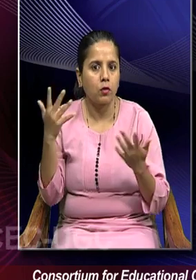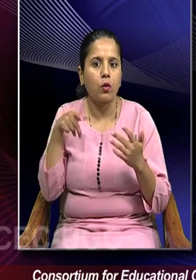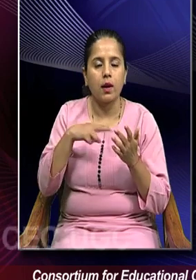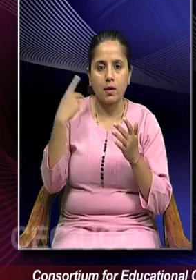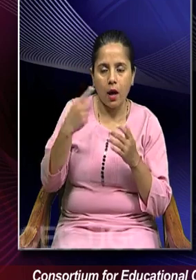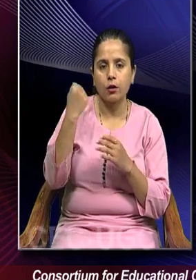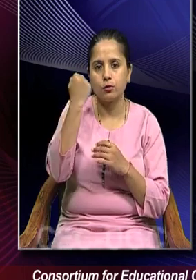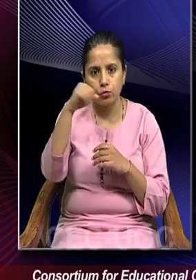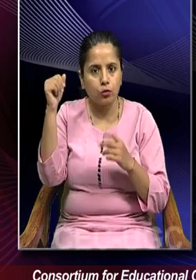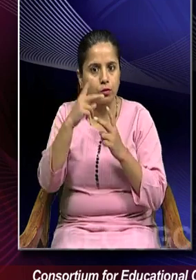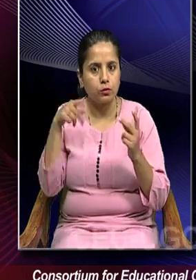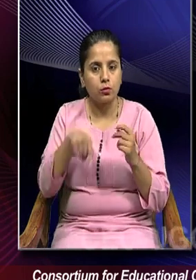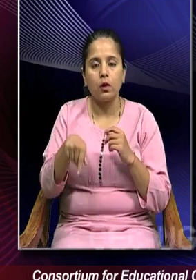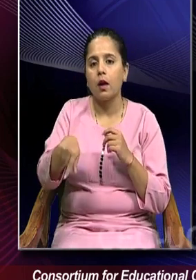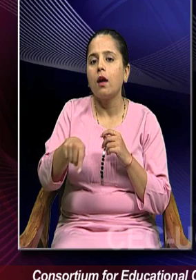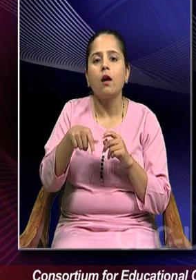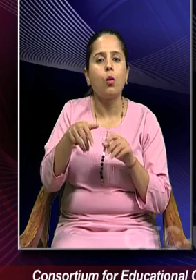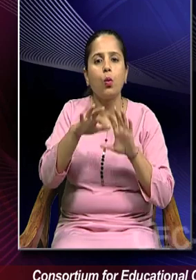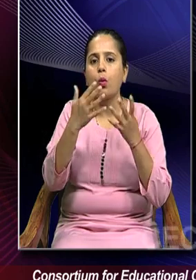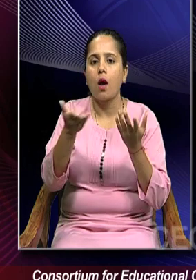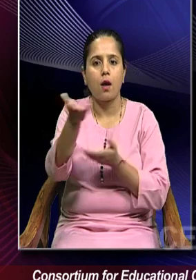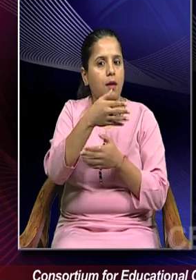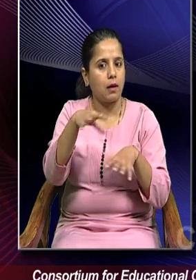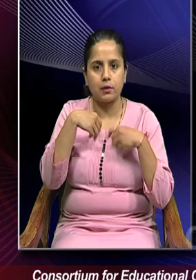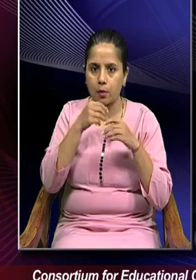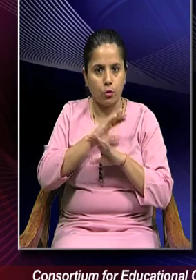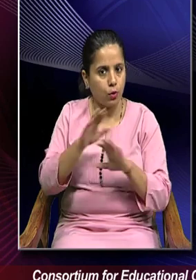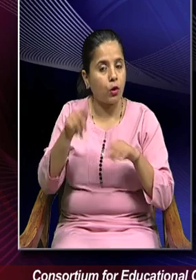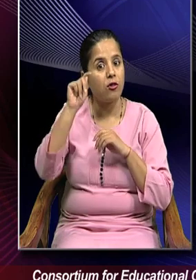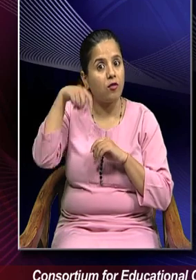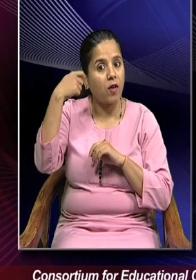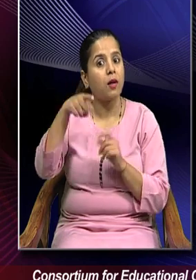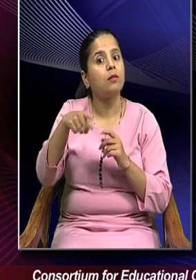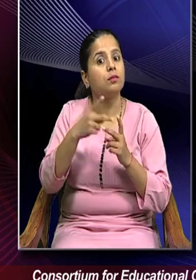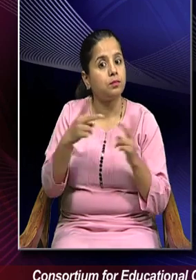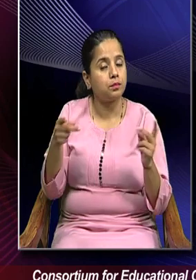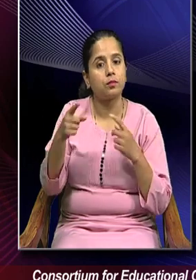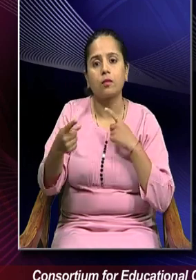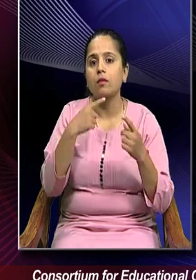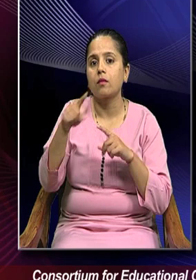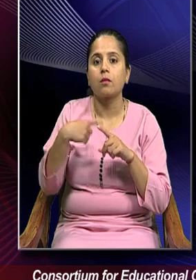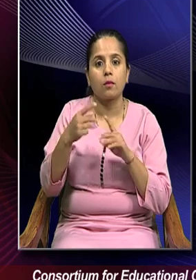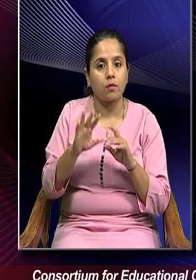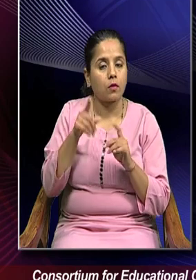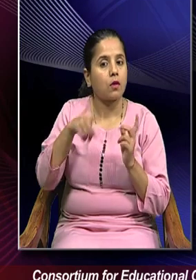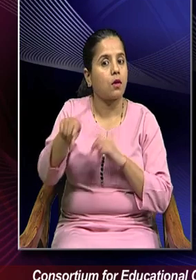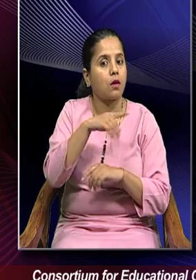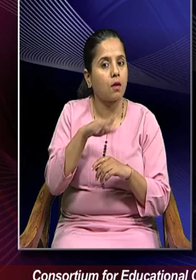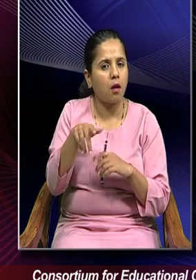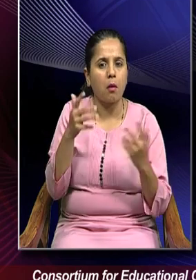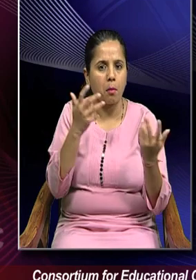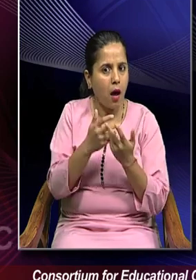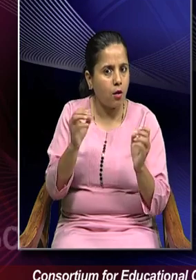movement, and we were talking about Duniya Na Mane, that how that particular film was talking about the issues of